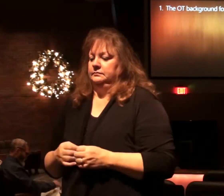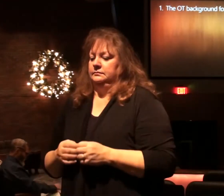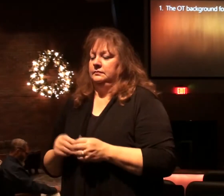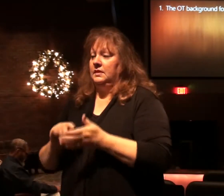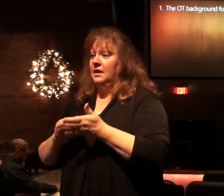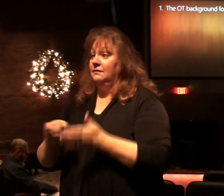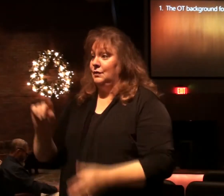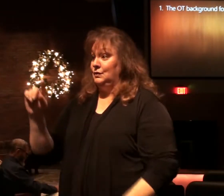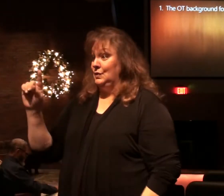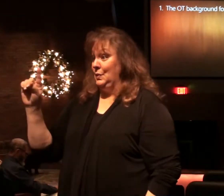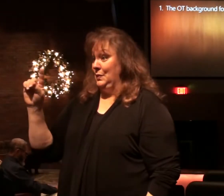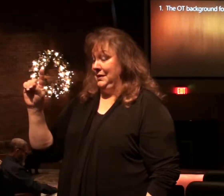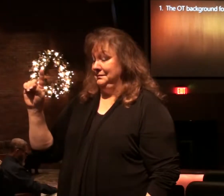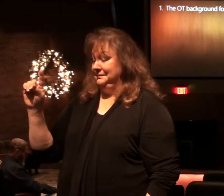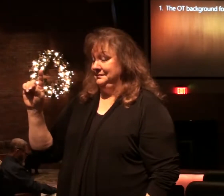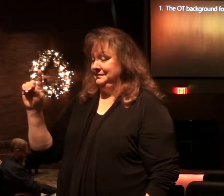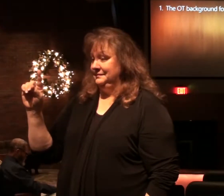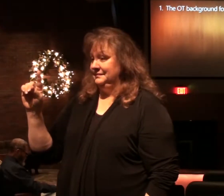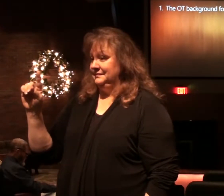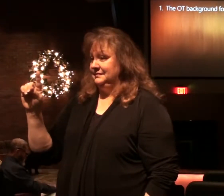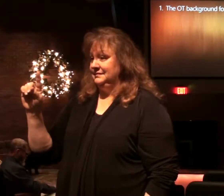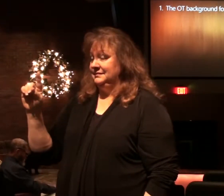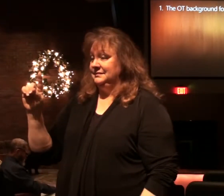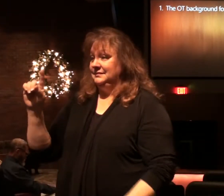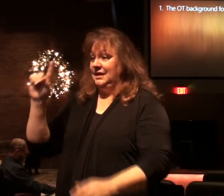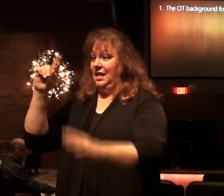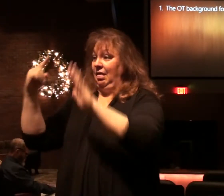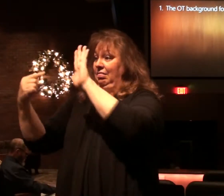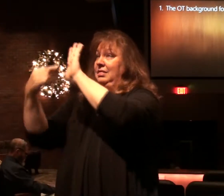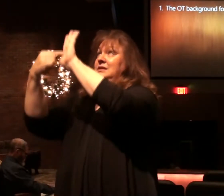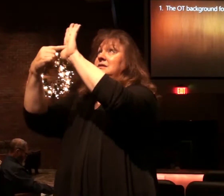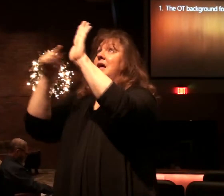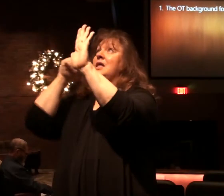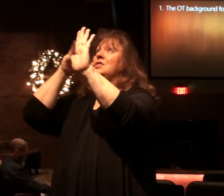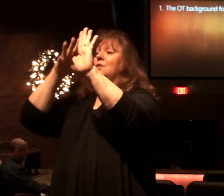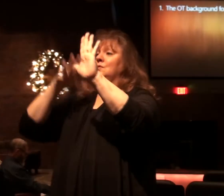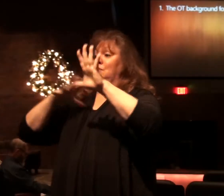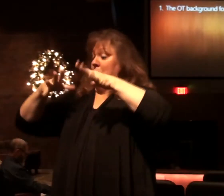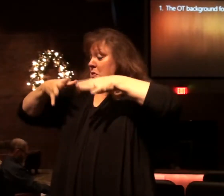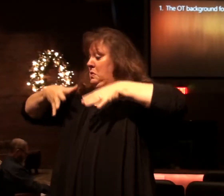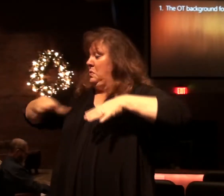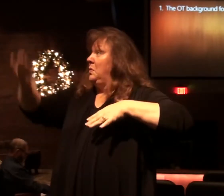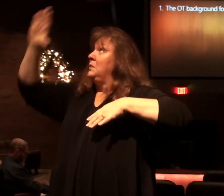In verse 1. The great sign appeared in heaven, a woman clothed with the